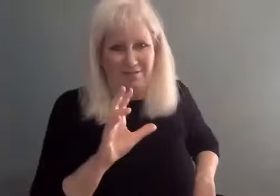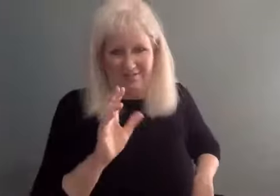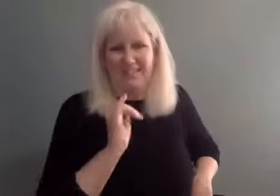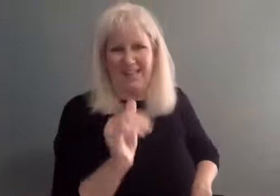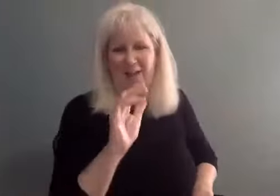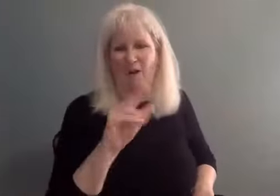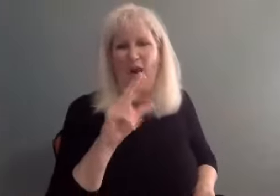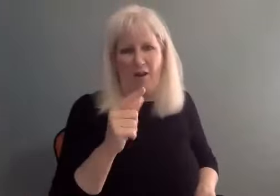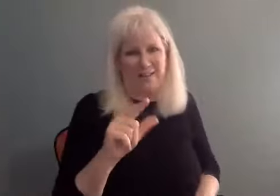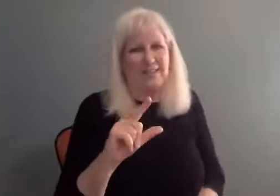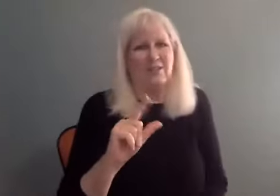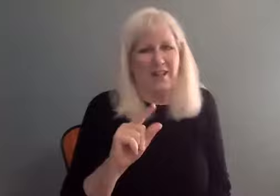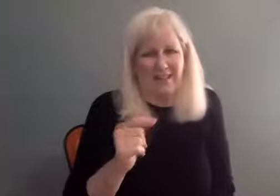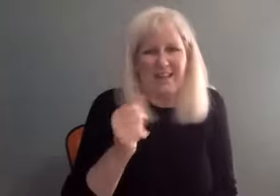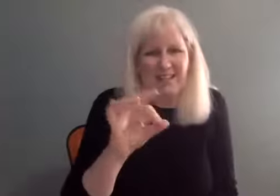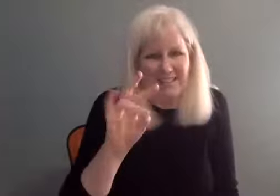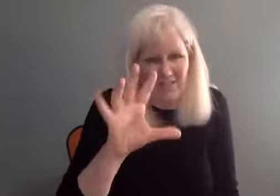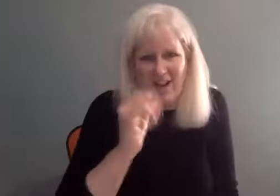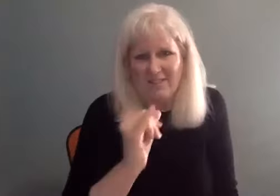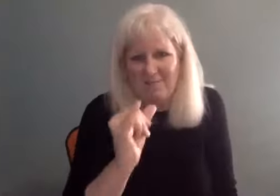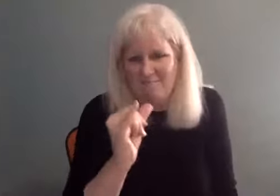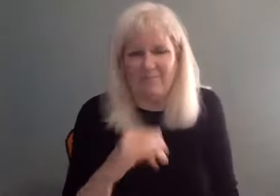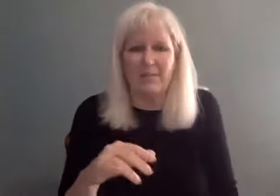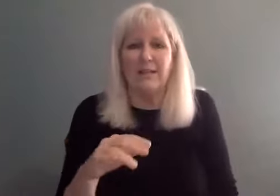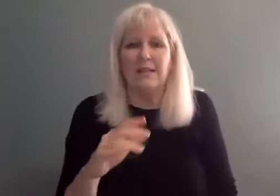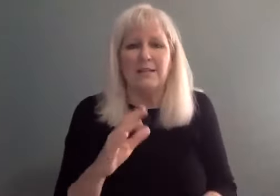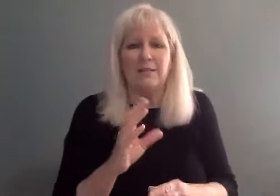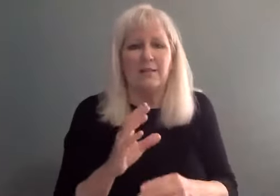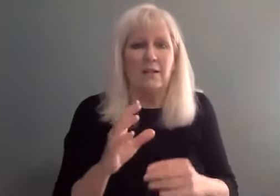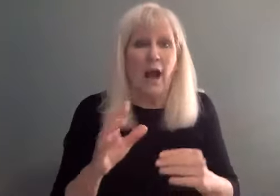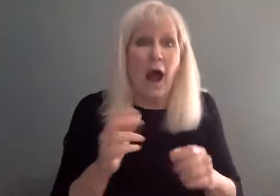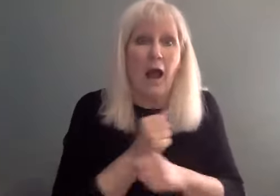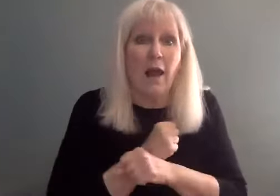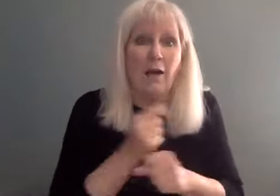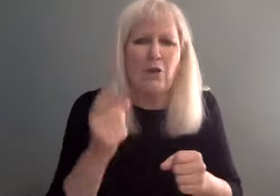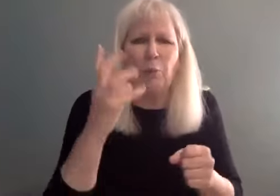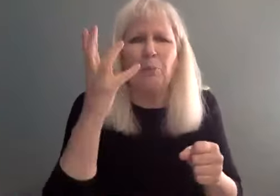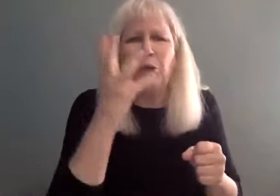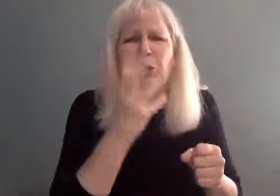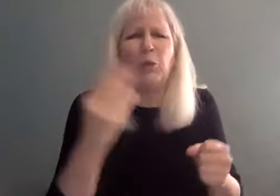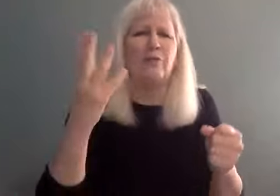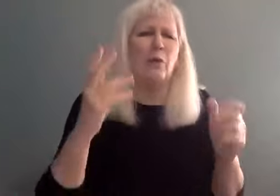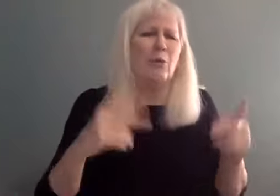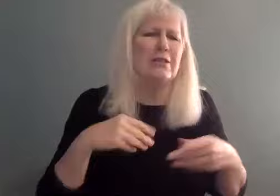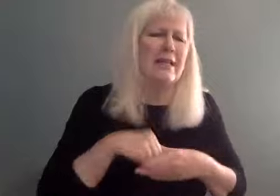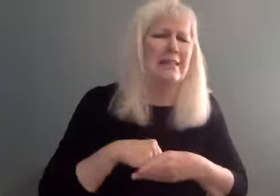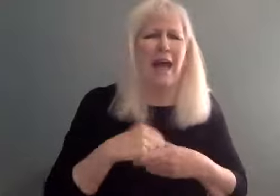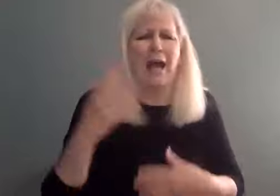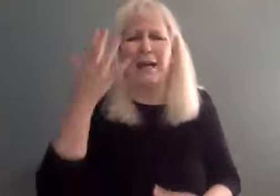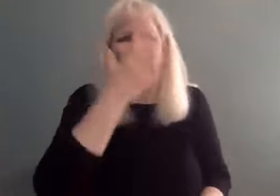my sobriety date. And I love your beauty. I love your beauty inside and out. And thank you, Debbie at Amot.